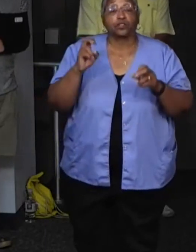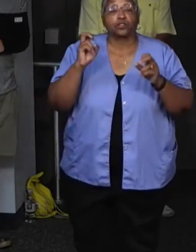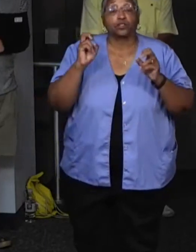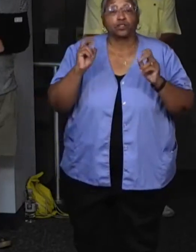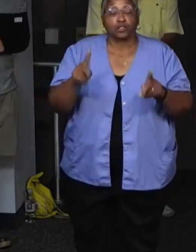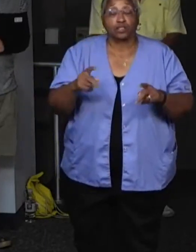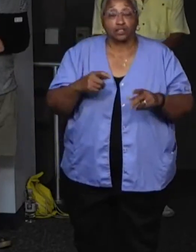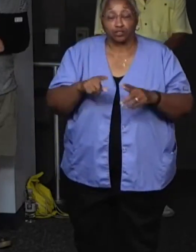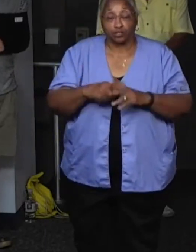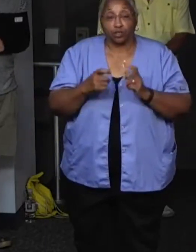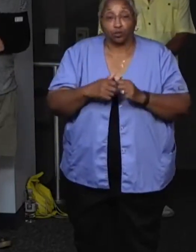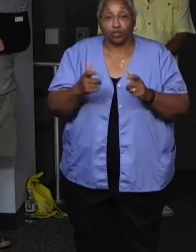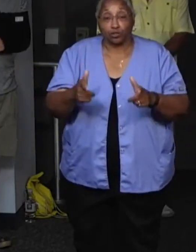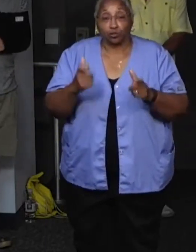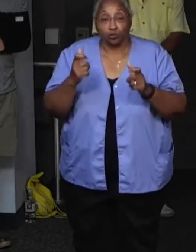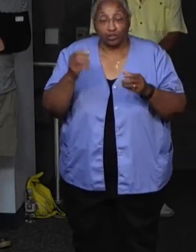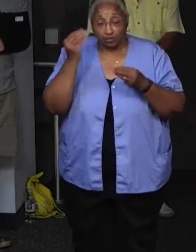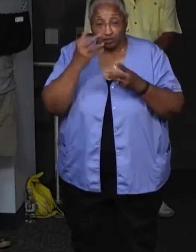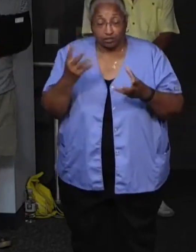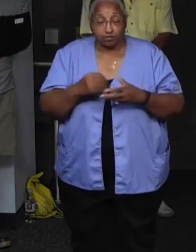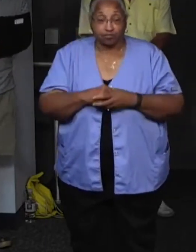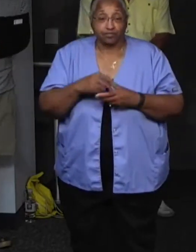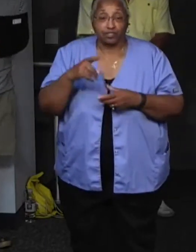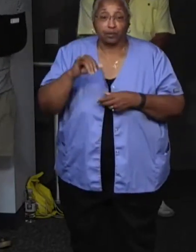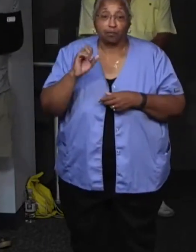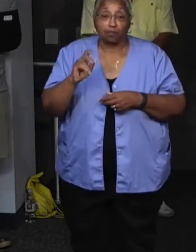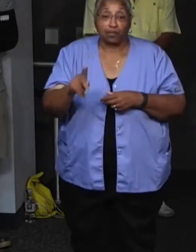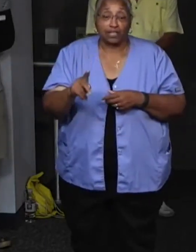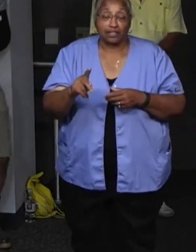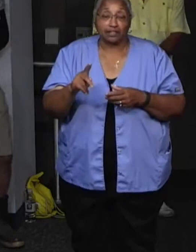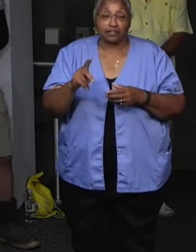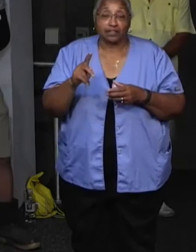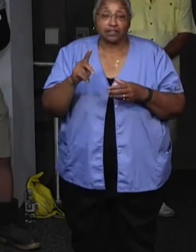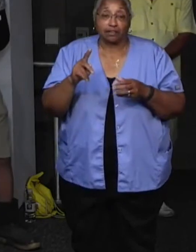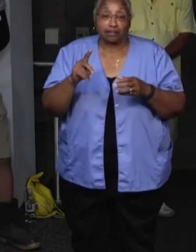quick facts about the outages. The peak outage count was